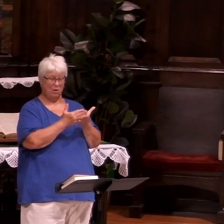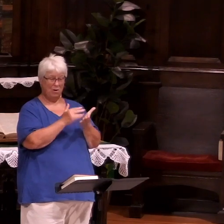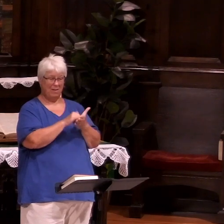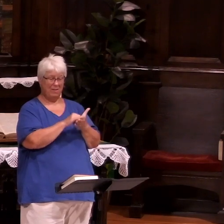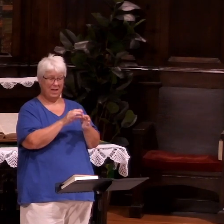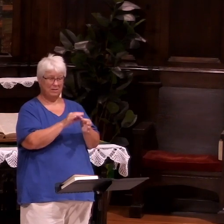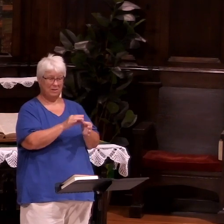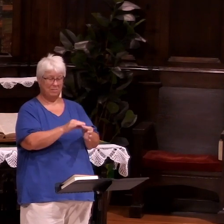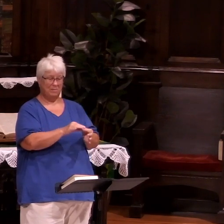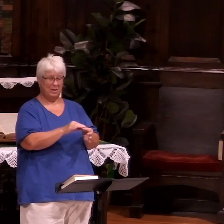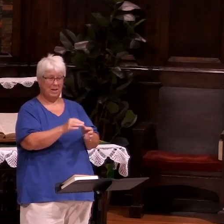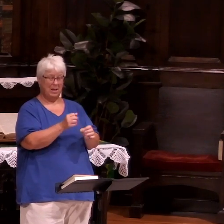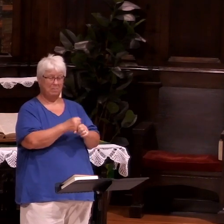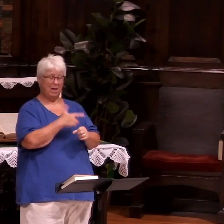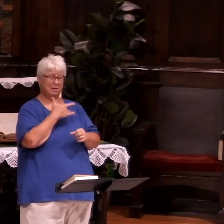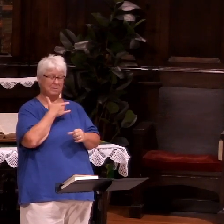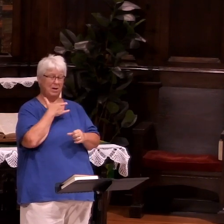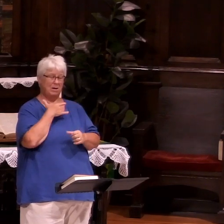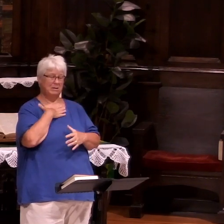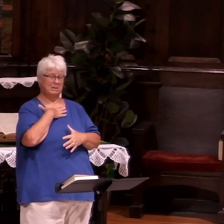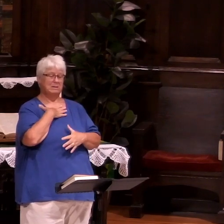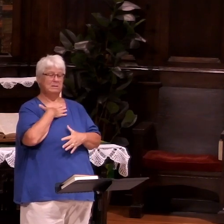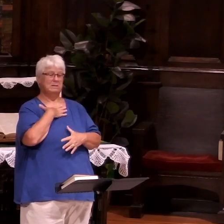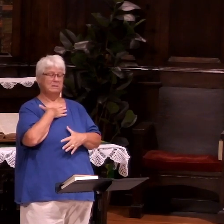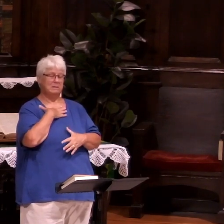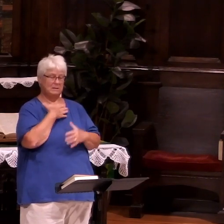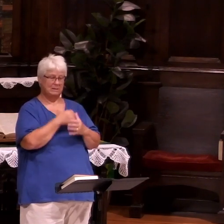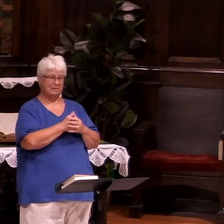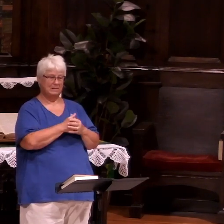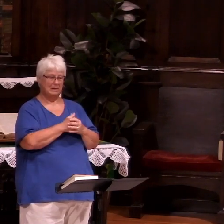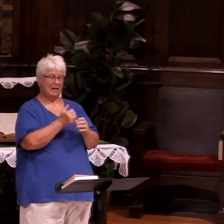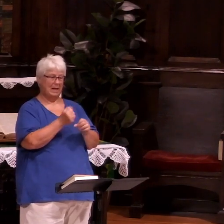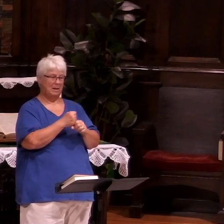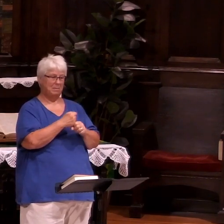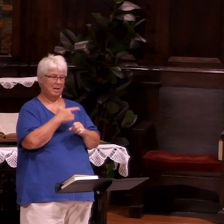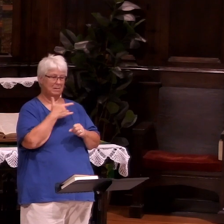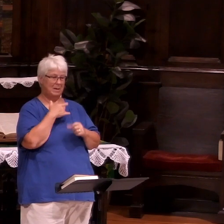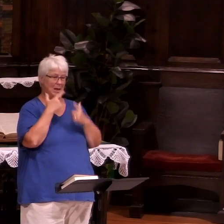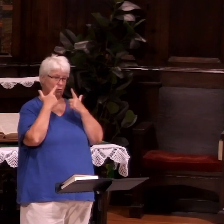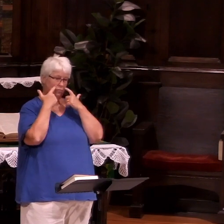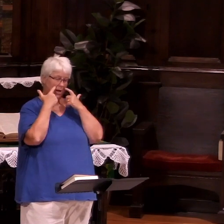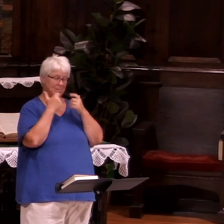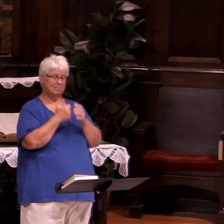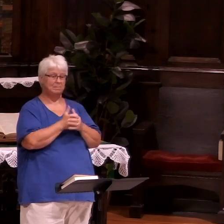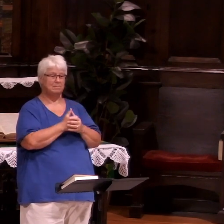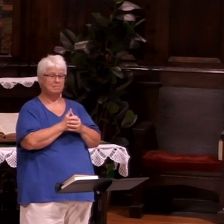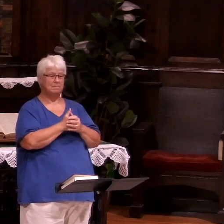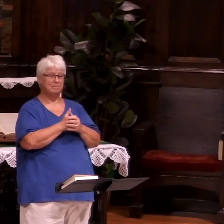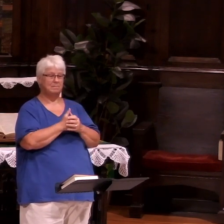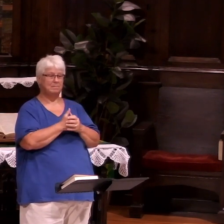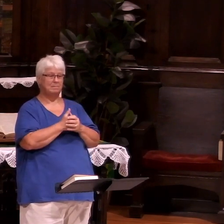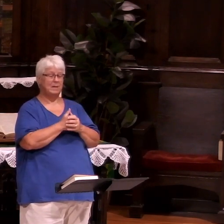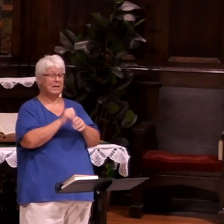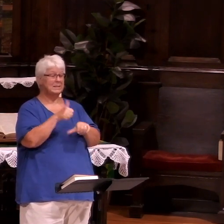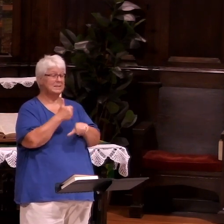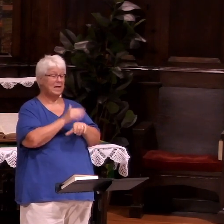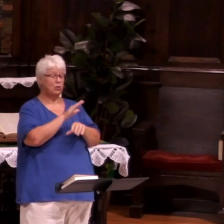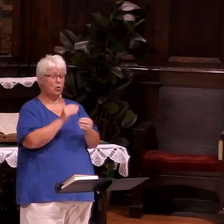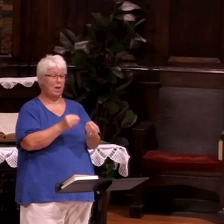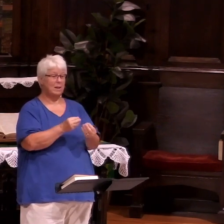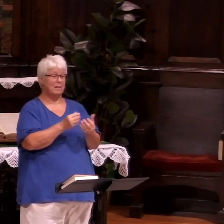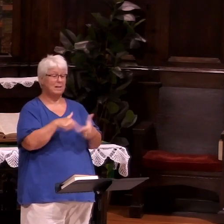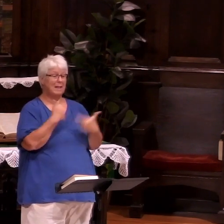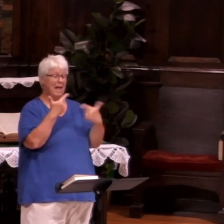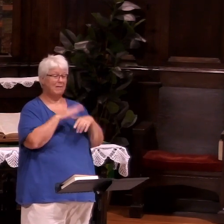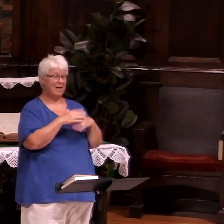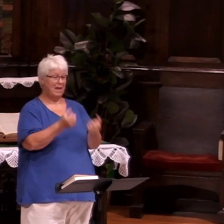that text that makes my heart skip a beat and makes me cry. Set your life